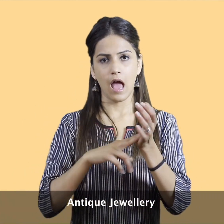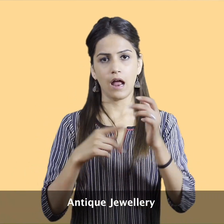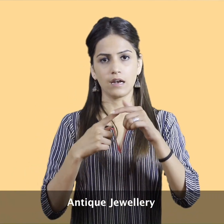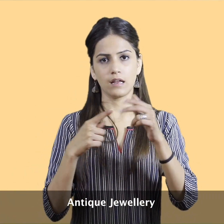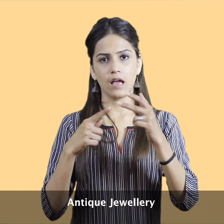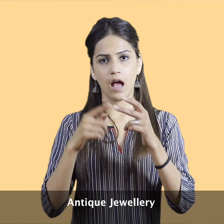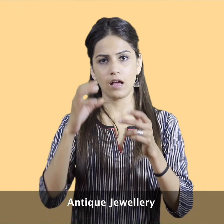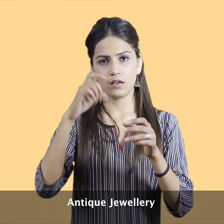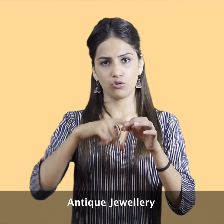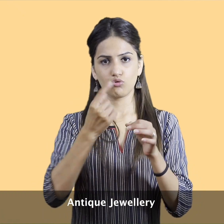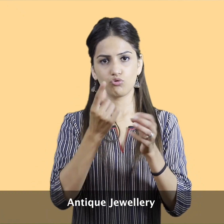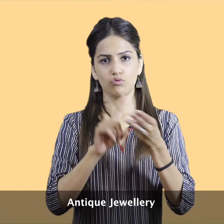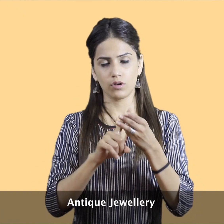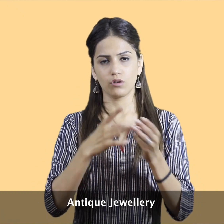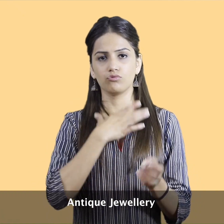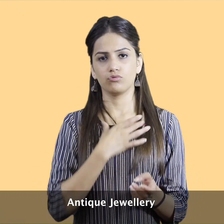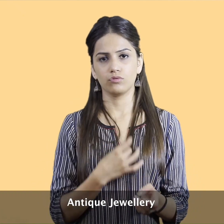Antique Jewelry.